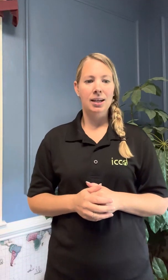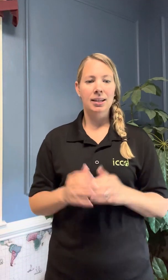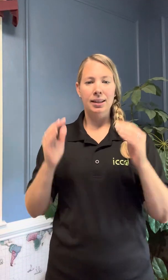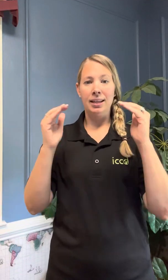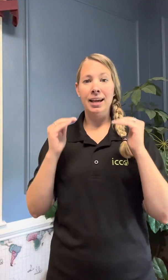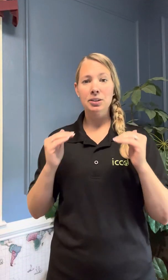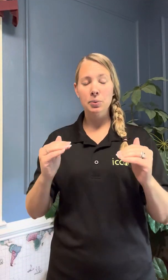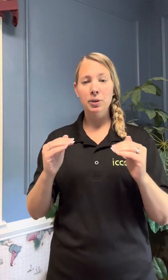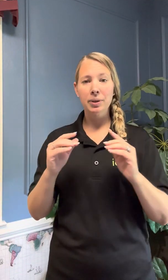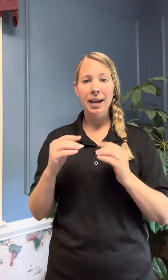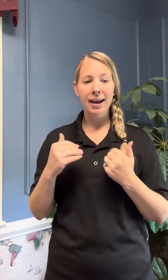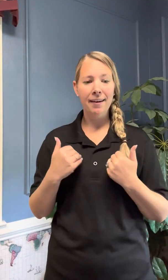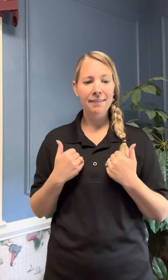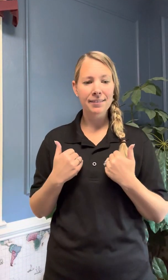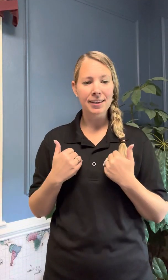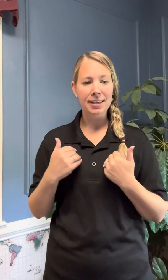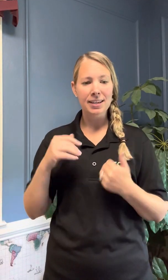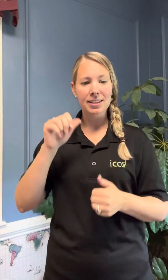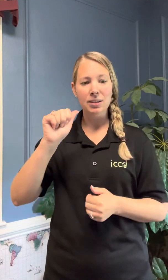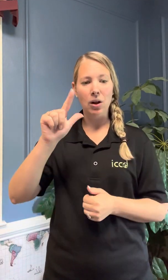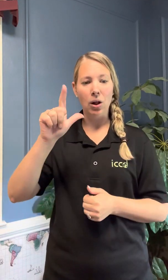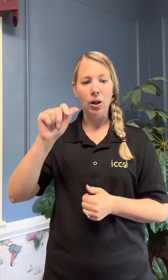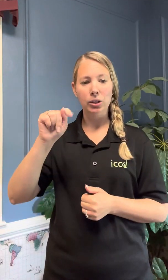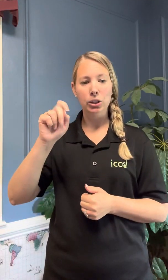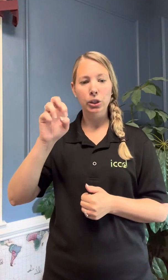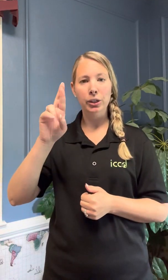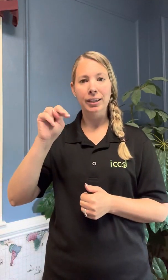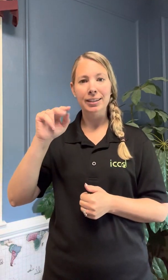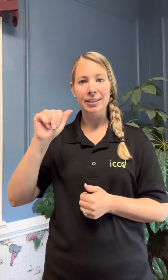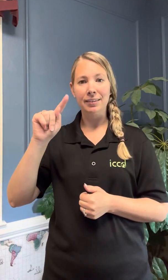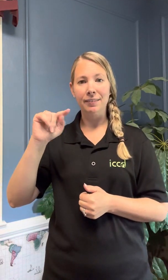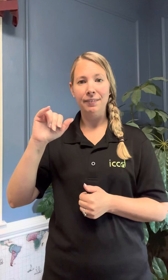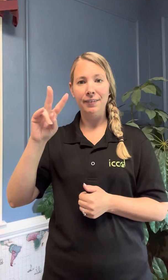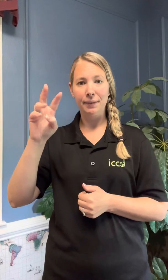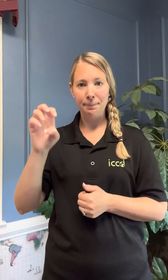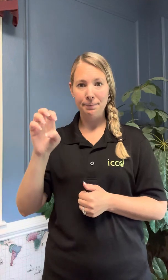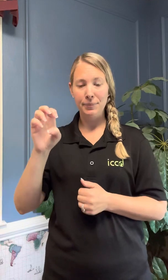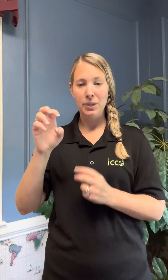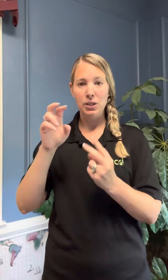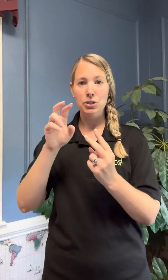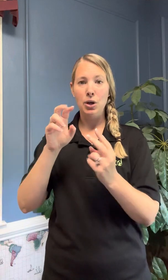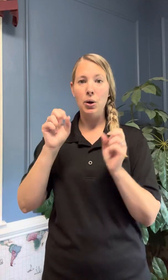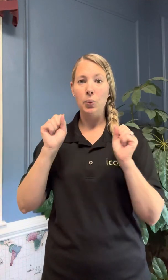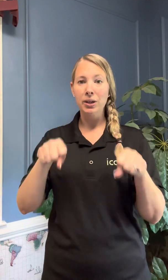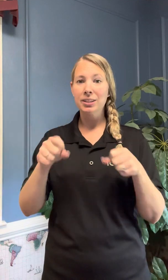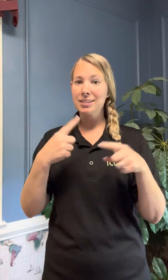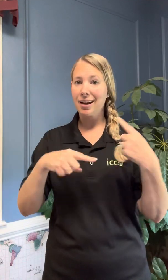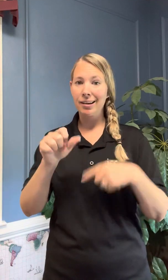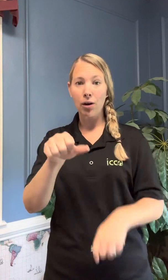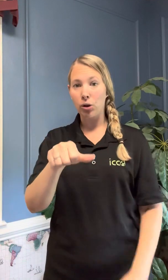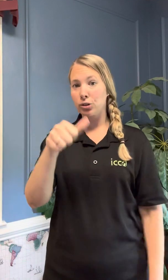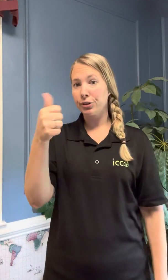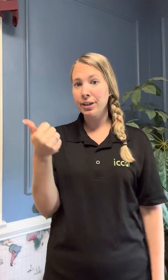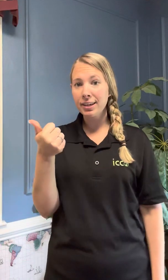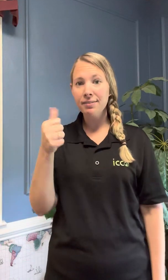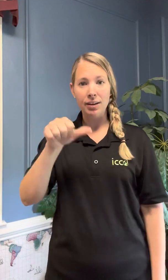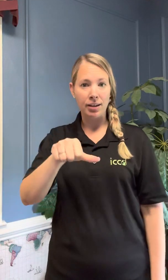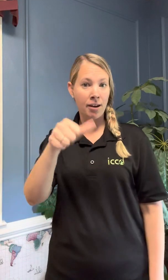The next word we have is alternative. So we could sign alternative,